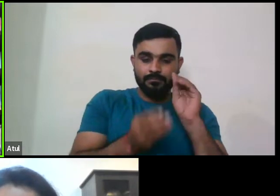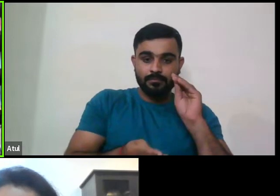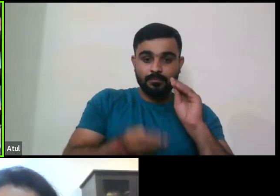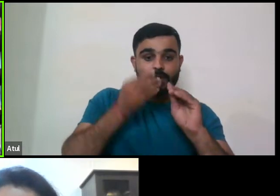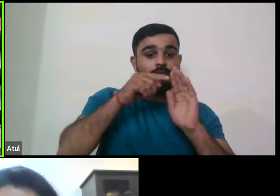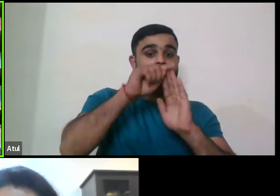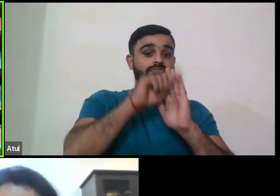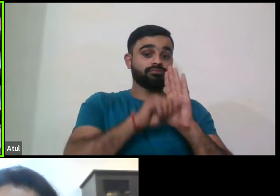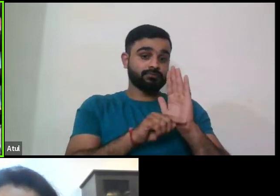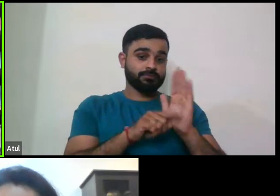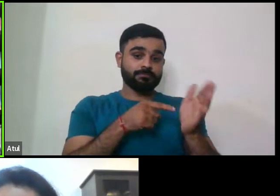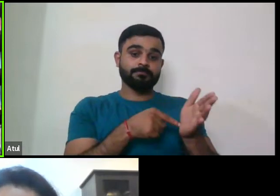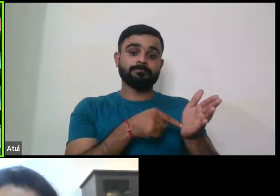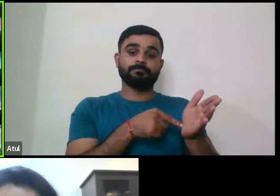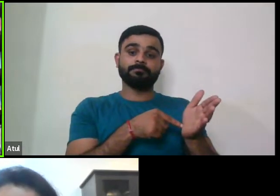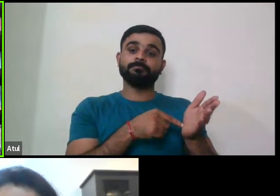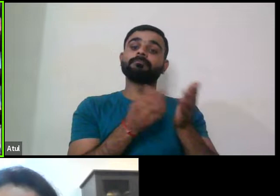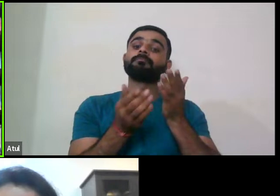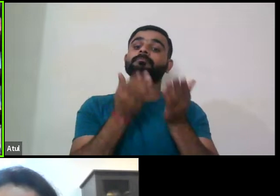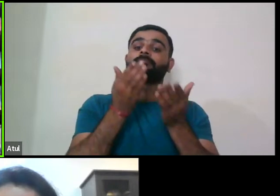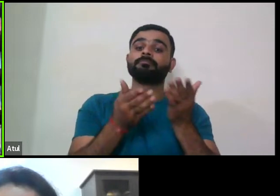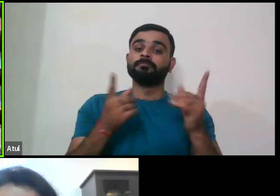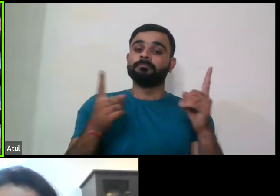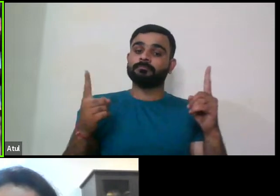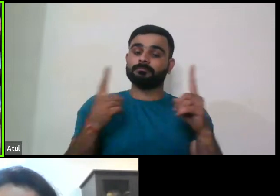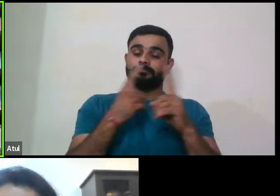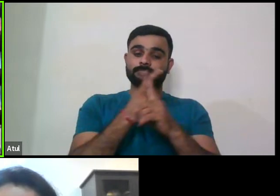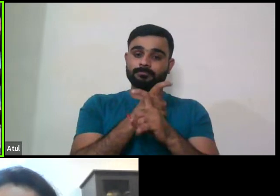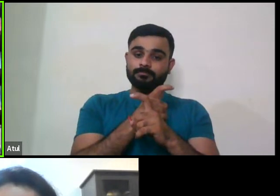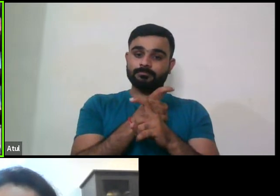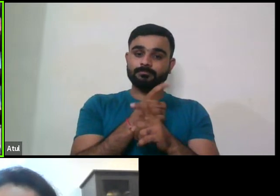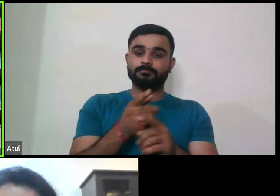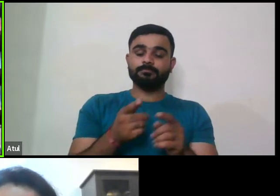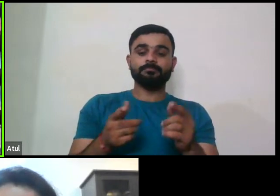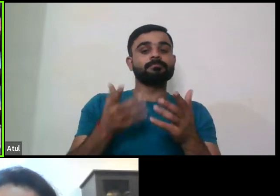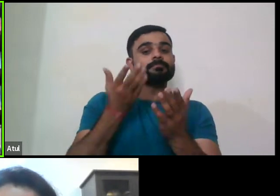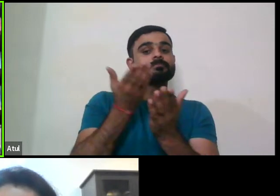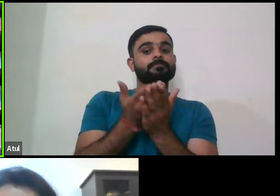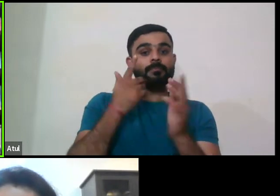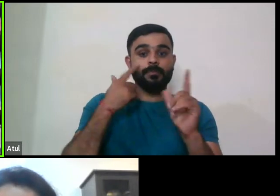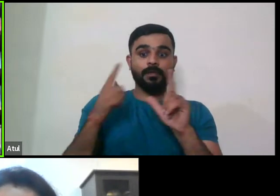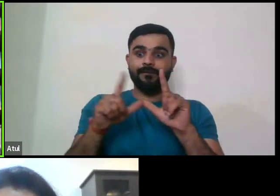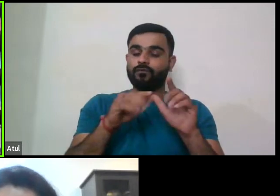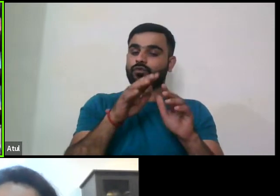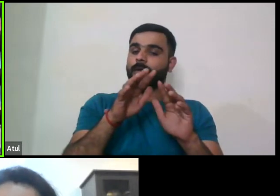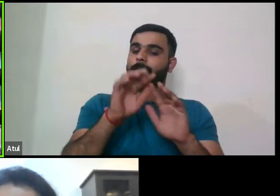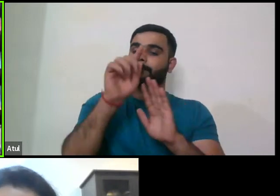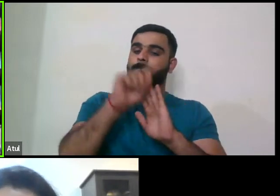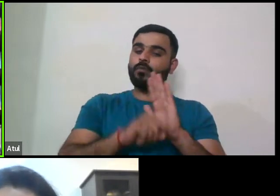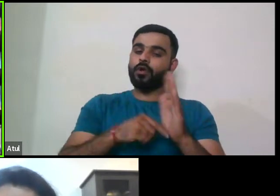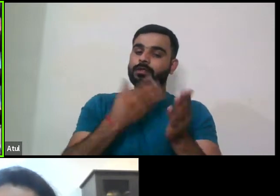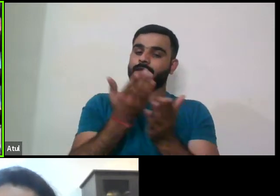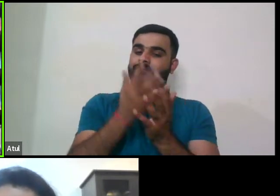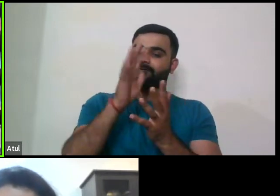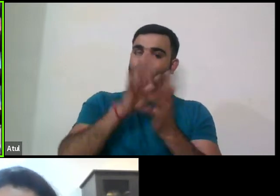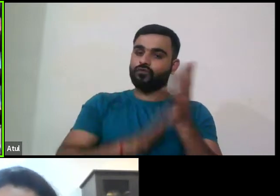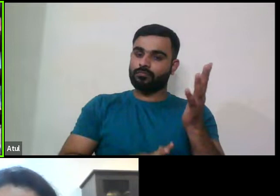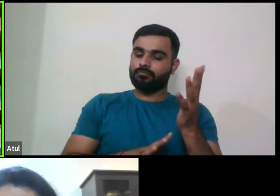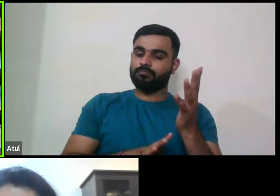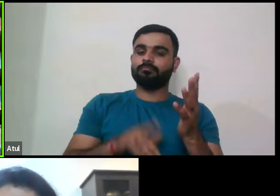policy, Mm, might, I think, complements evidence-based policy reform, right? You make a mm, small